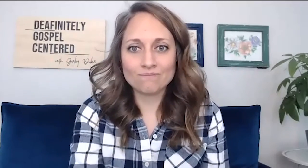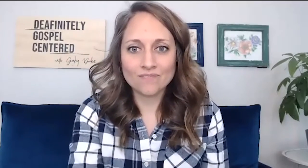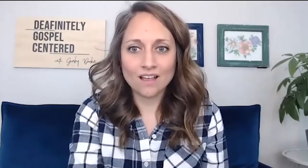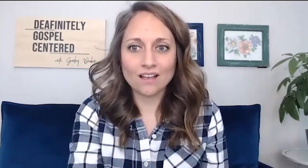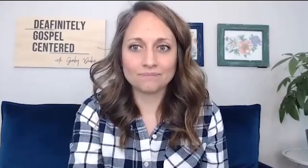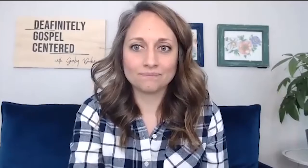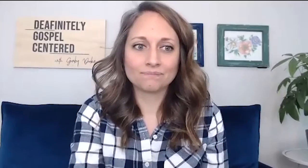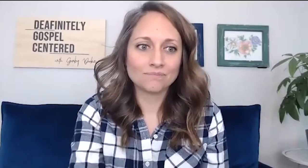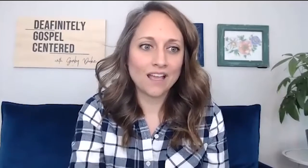Yeah.